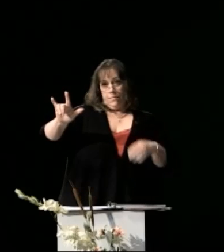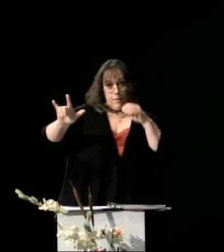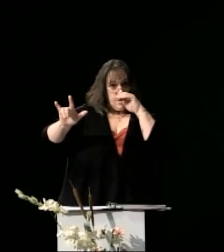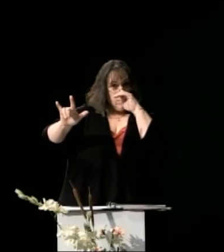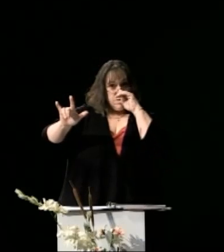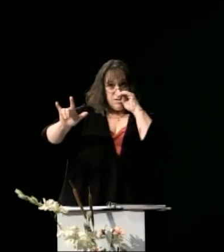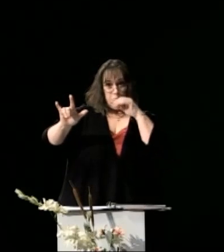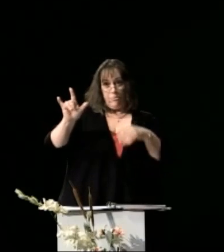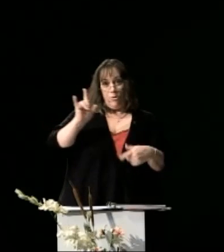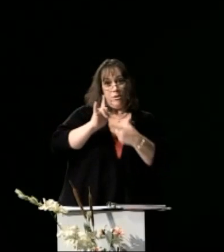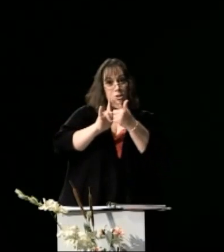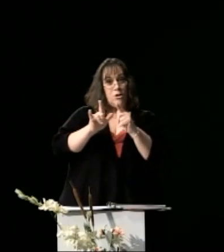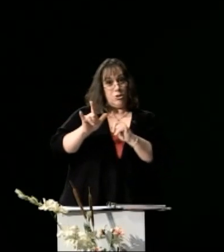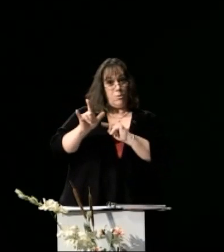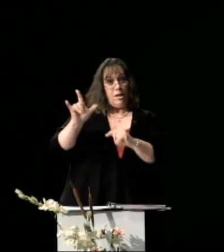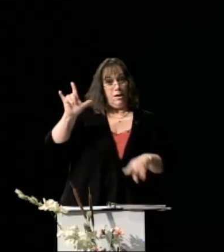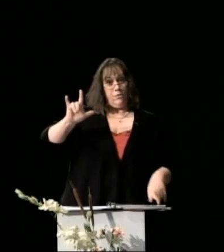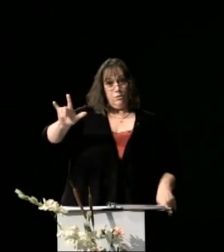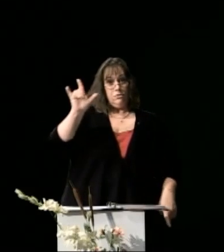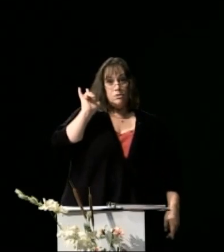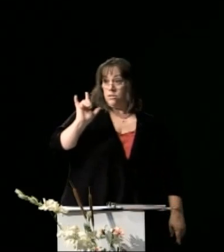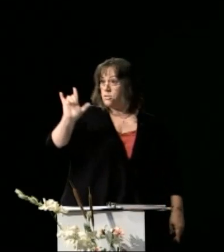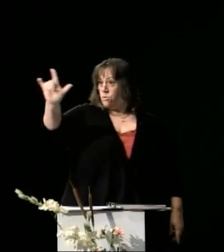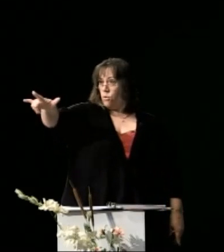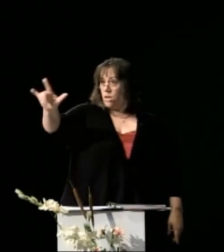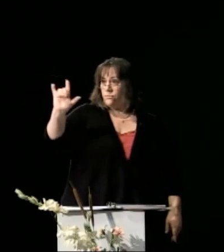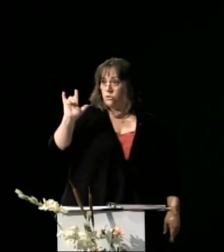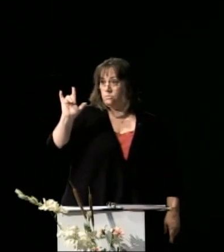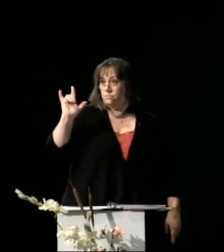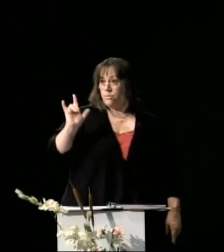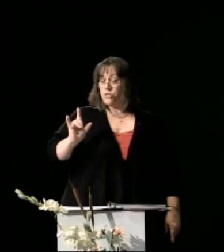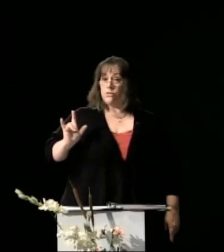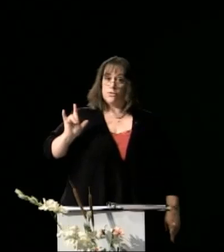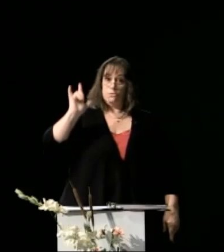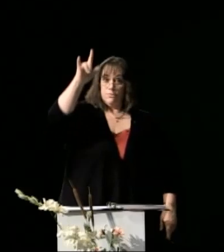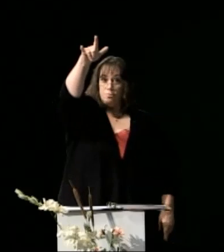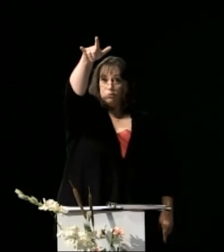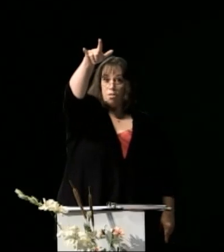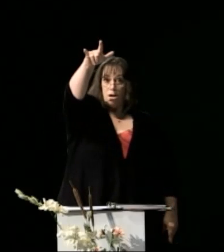Now we did this before. This is also I love you. You can say, oh, I love you. But it's also to fly.